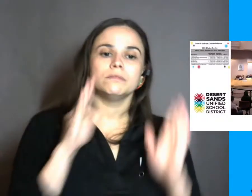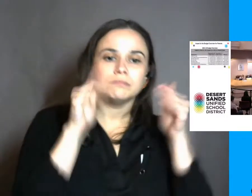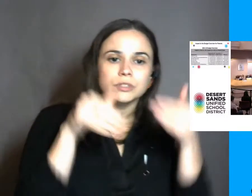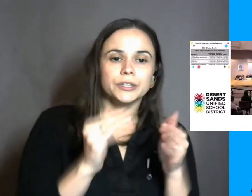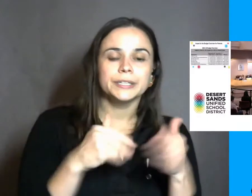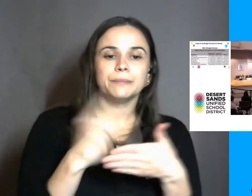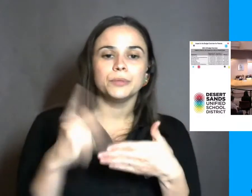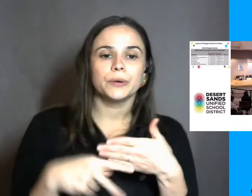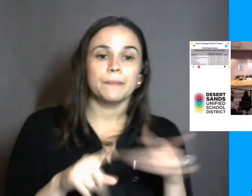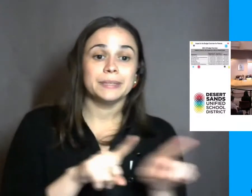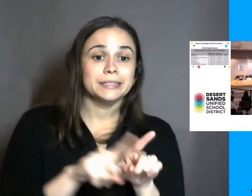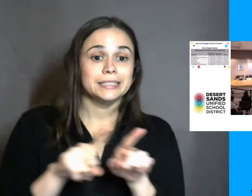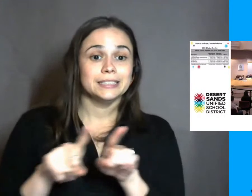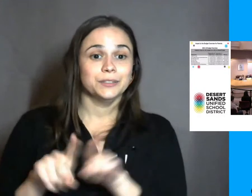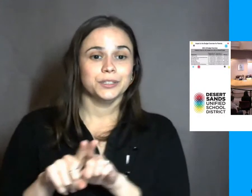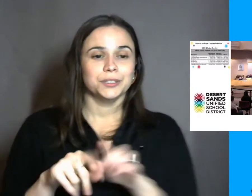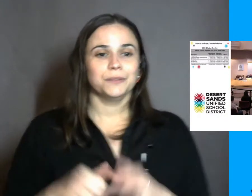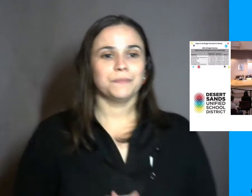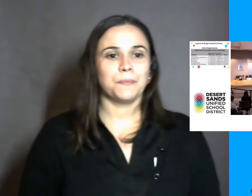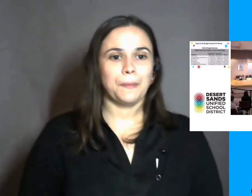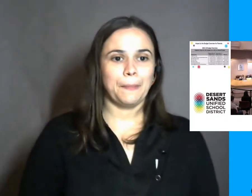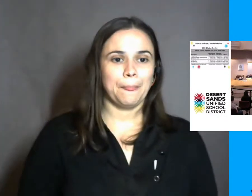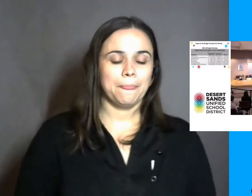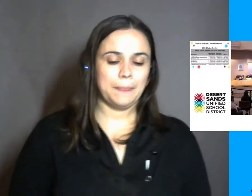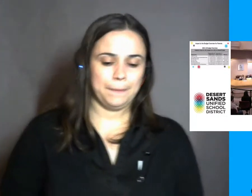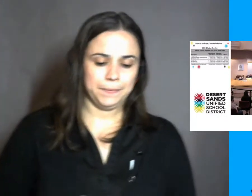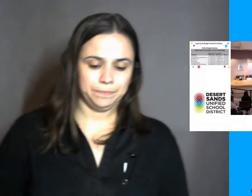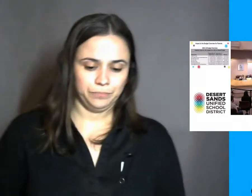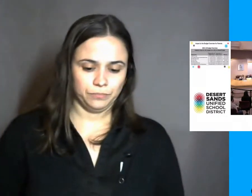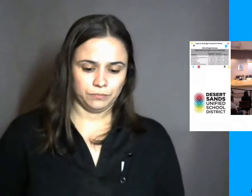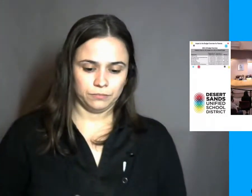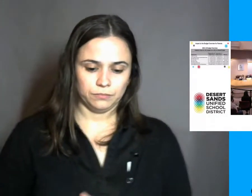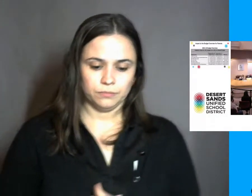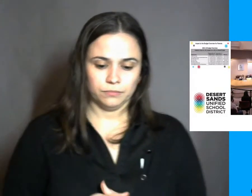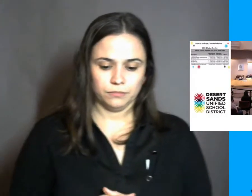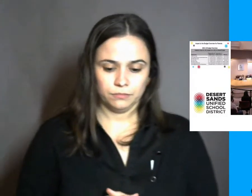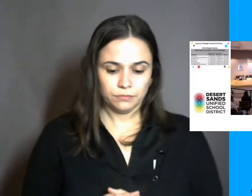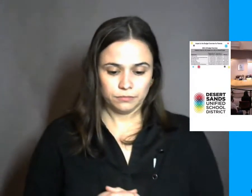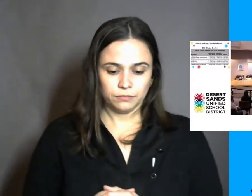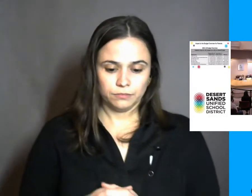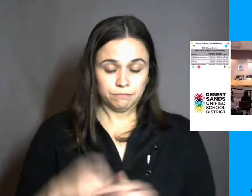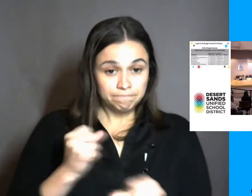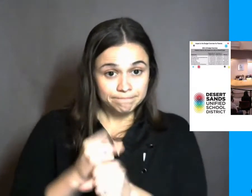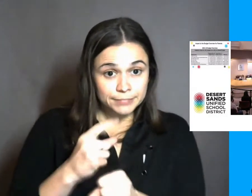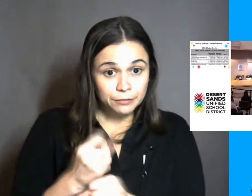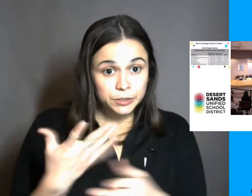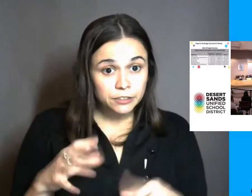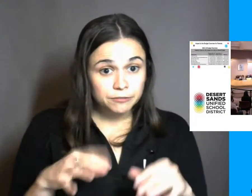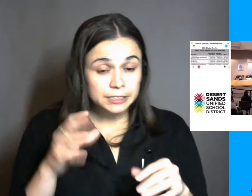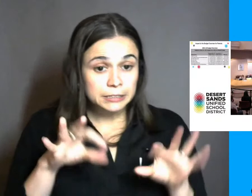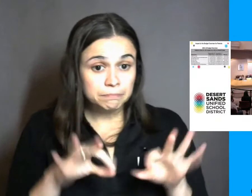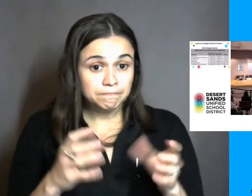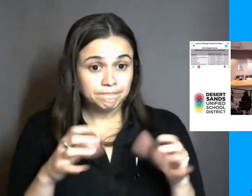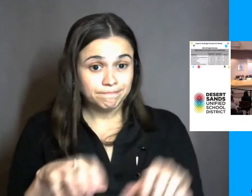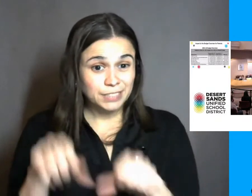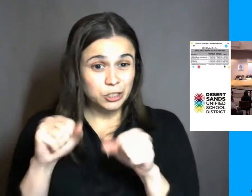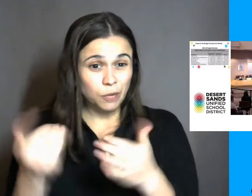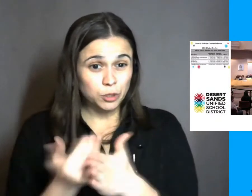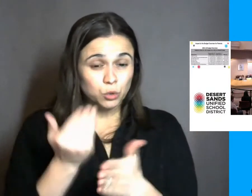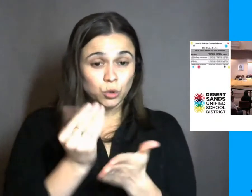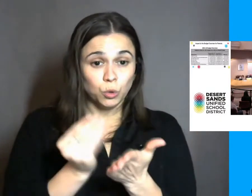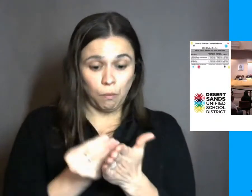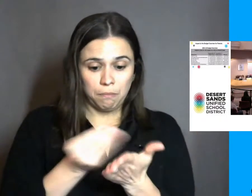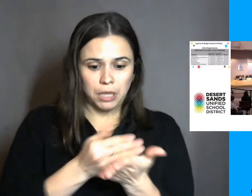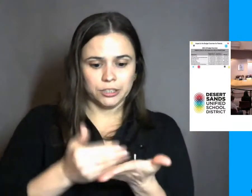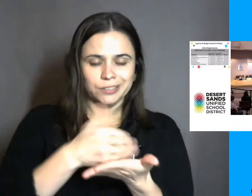addition, every year when we adopt the budget, we're also closing the books, and we don't know what that carryover from prior year programs